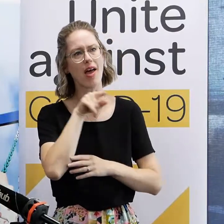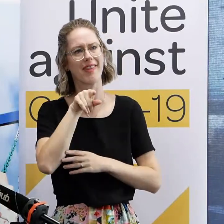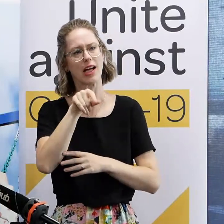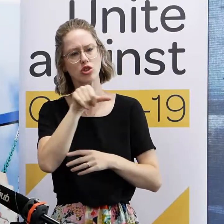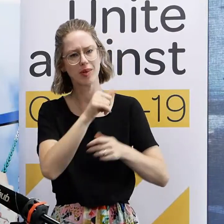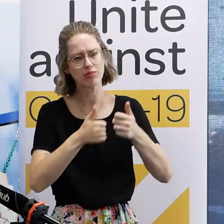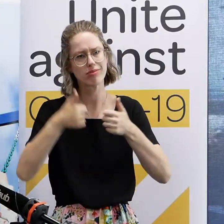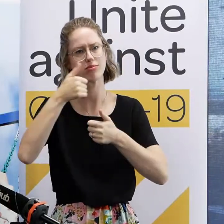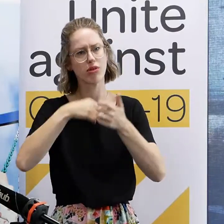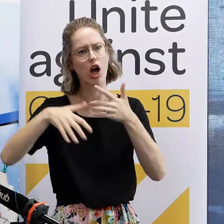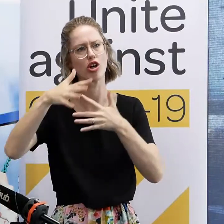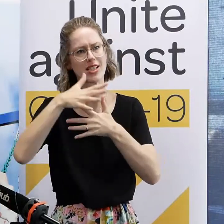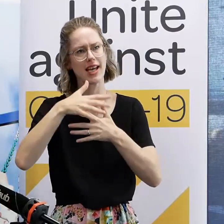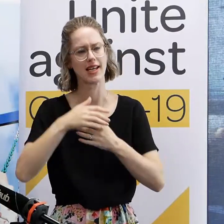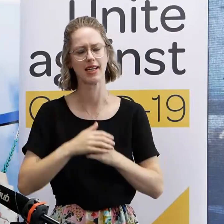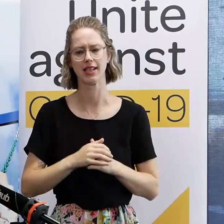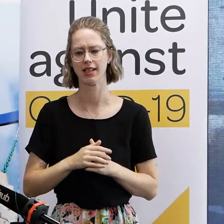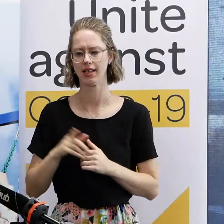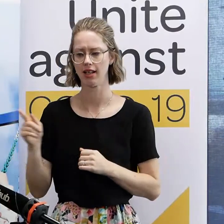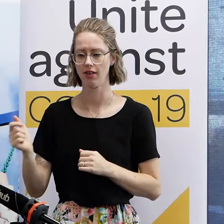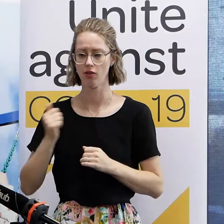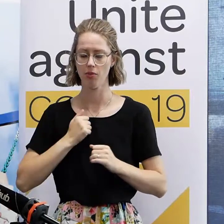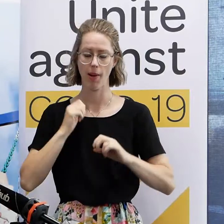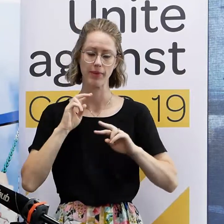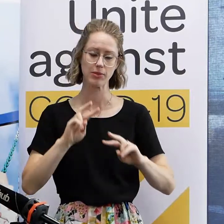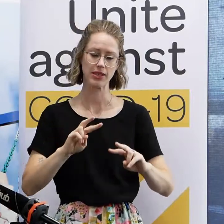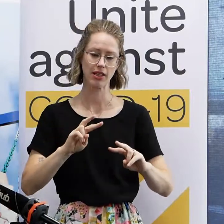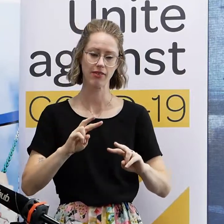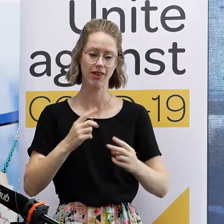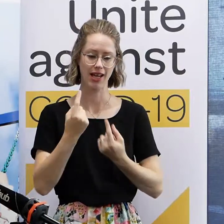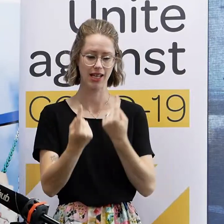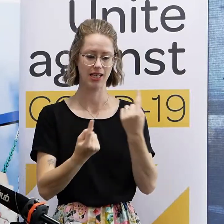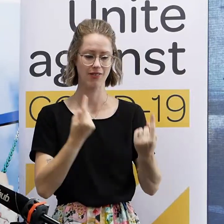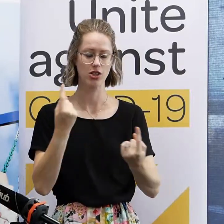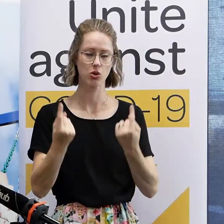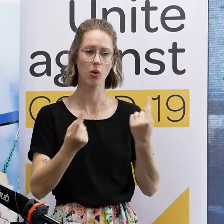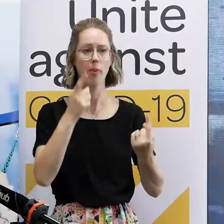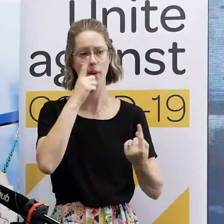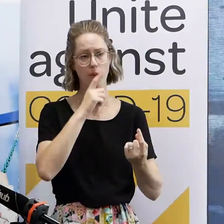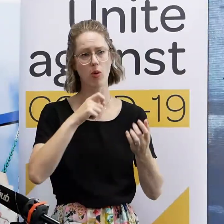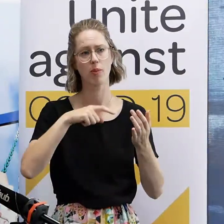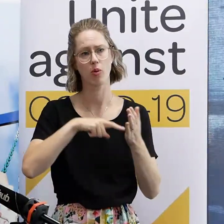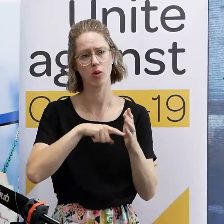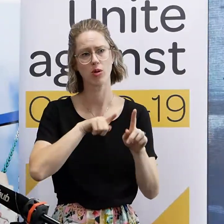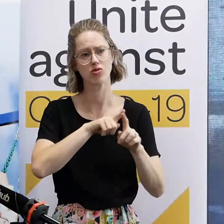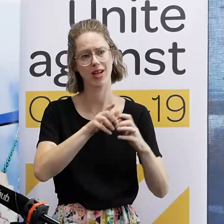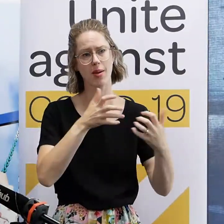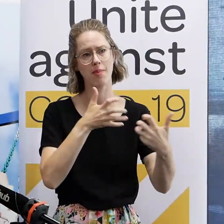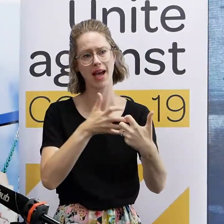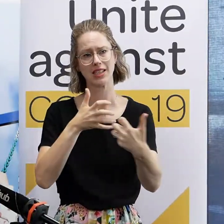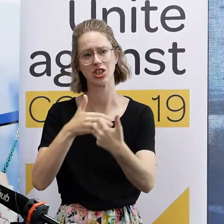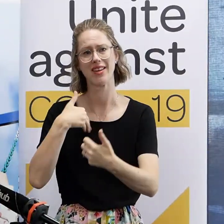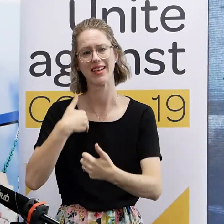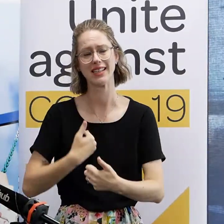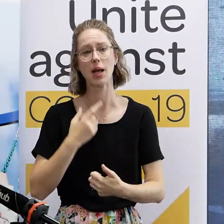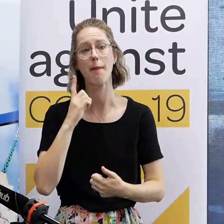that safely? So from my perspective, individual cases are very important. We try to meet the needs of individuals. However, the public safety